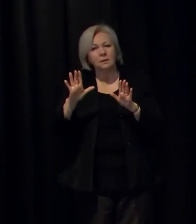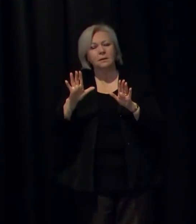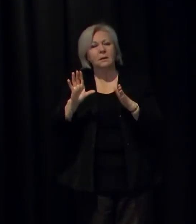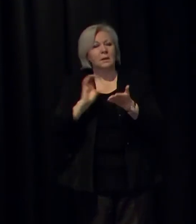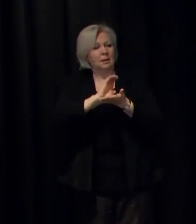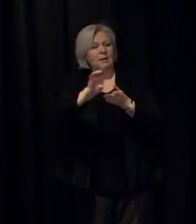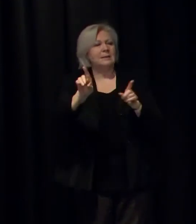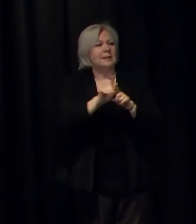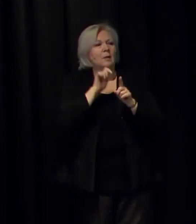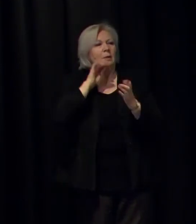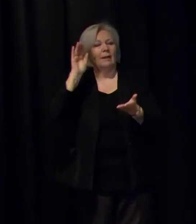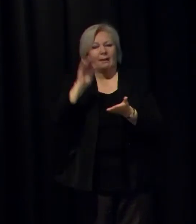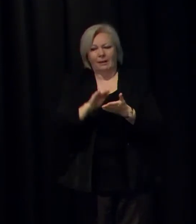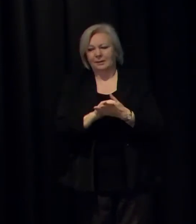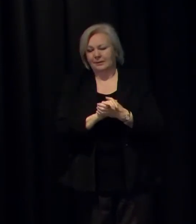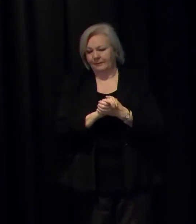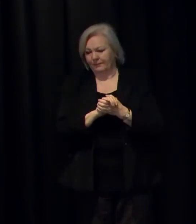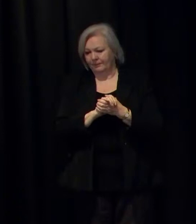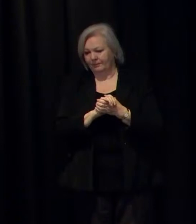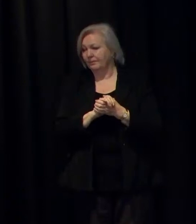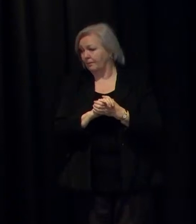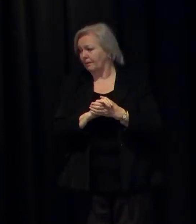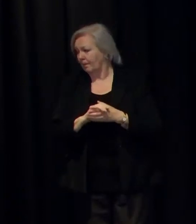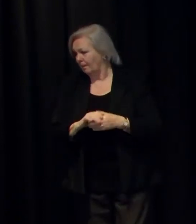Just to go back to the question around